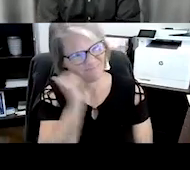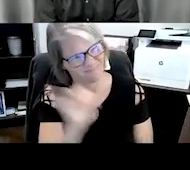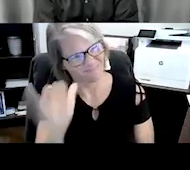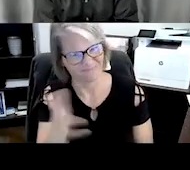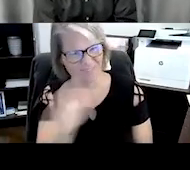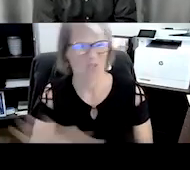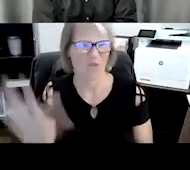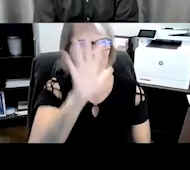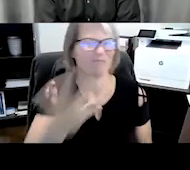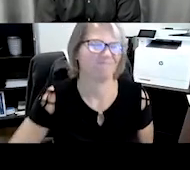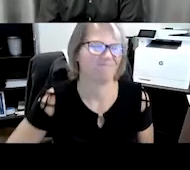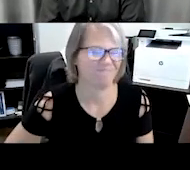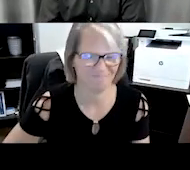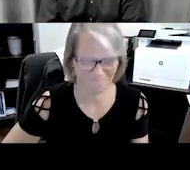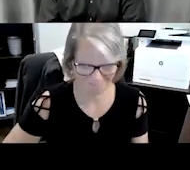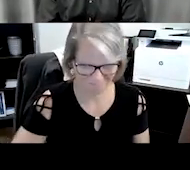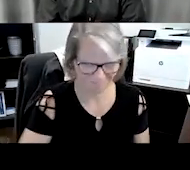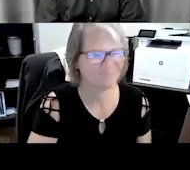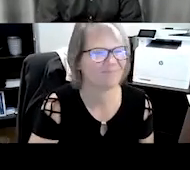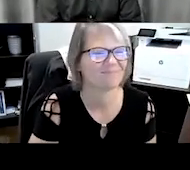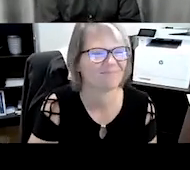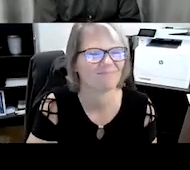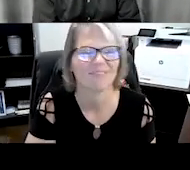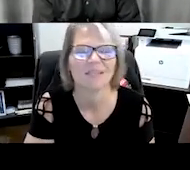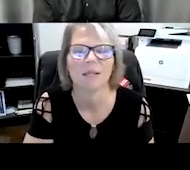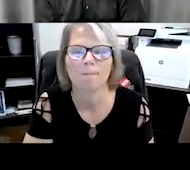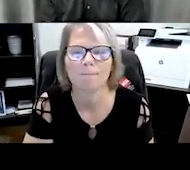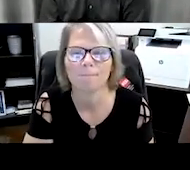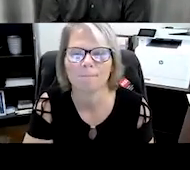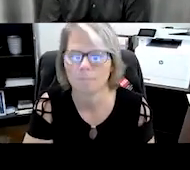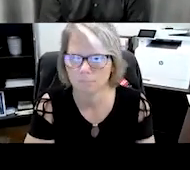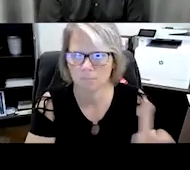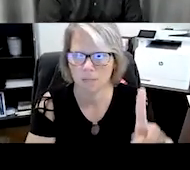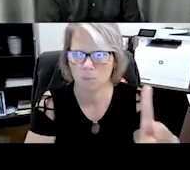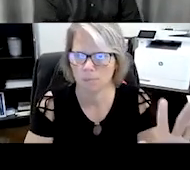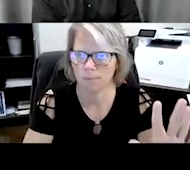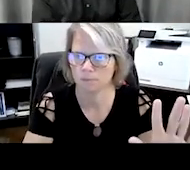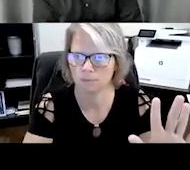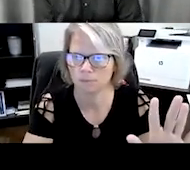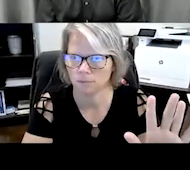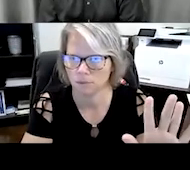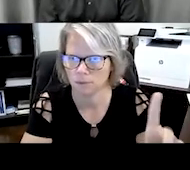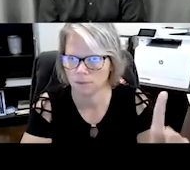real life experience of deaf people can be. And this happens all over the place, believe me.